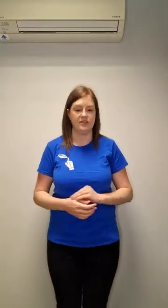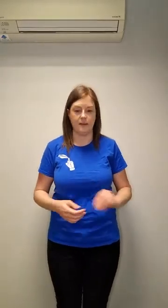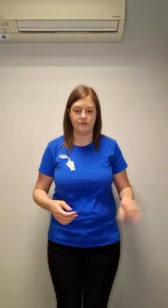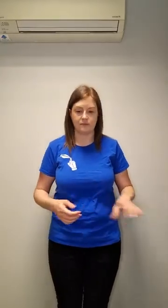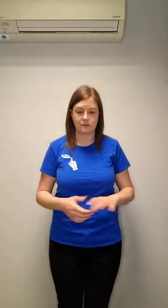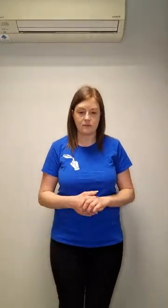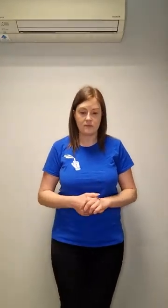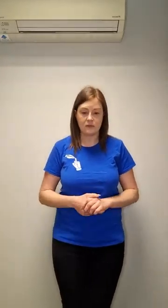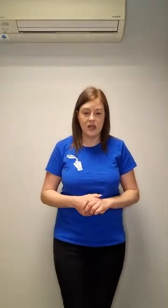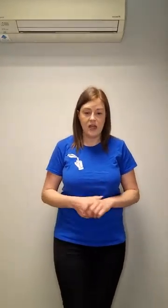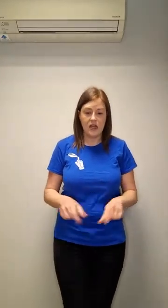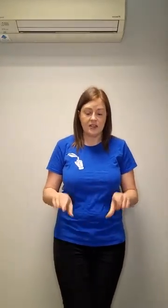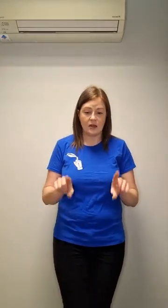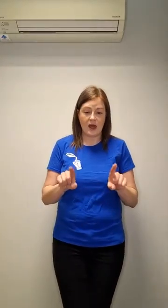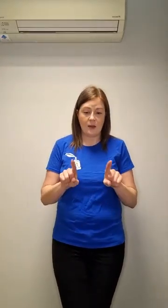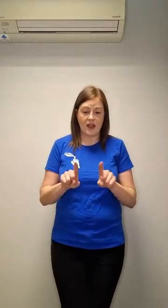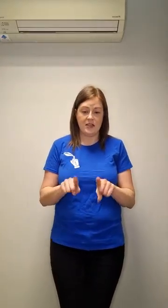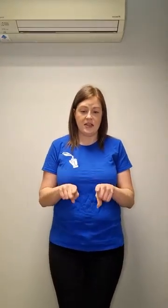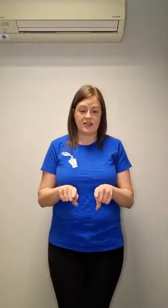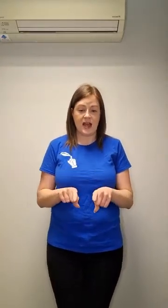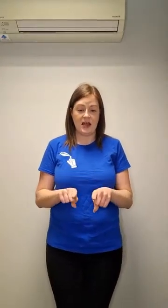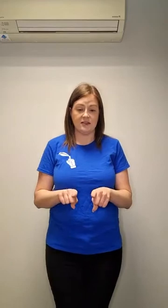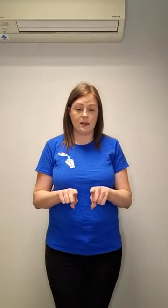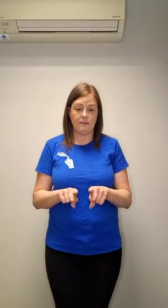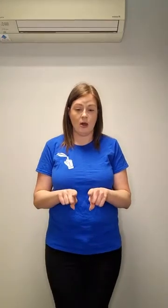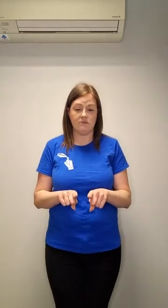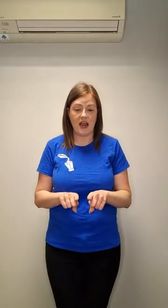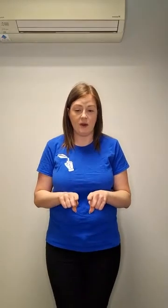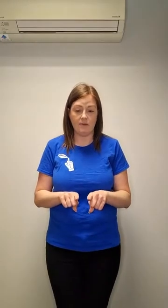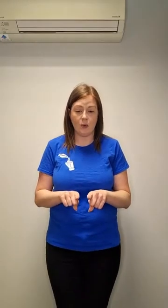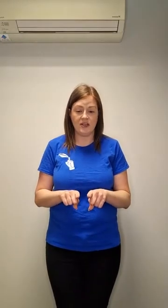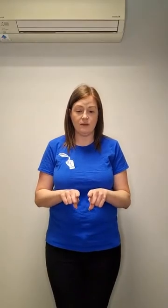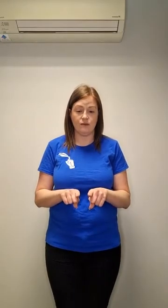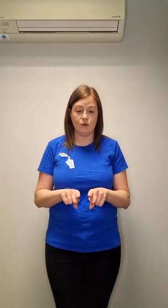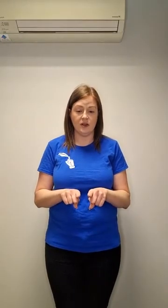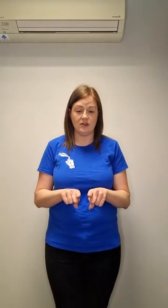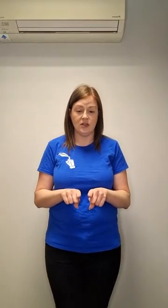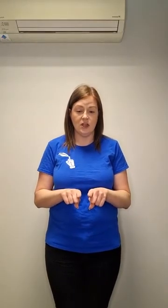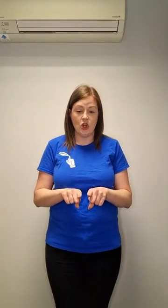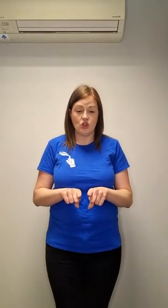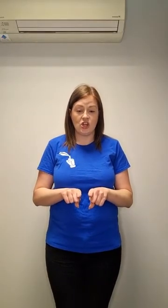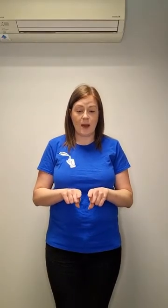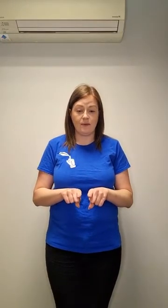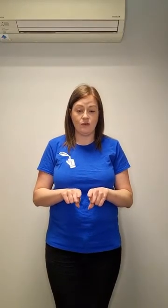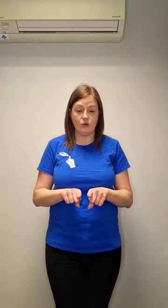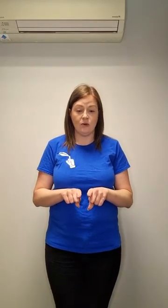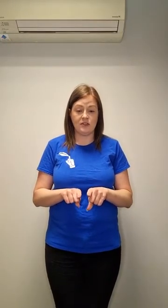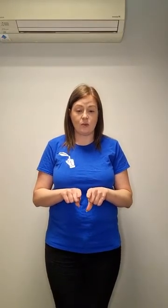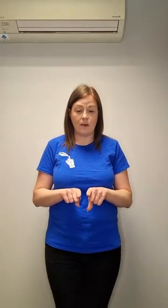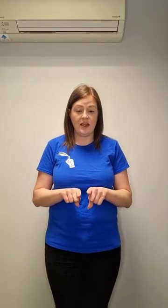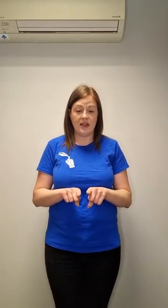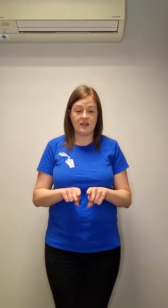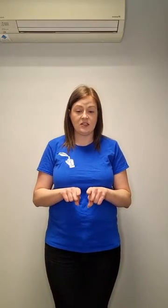it. So our index hands, palm down, pointing forward, jab forwards while making